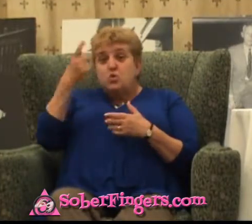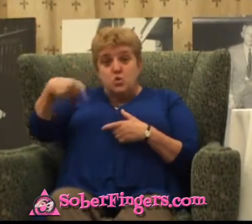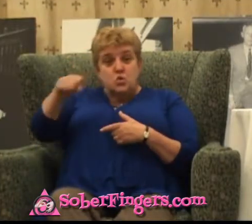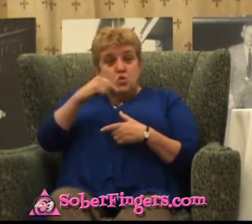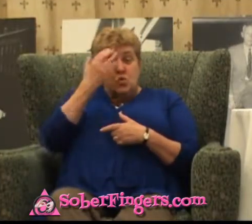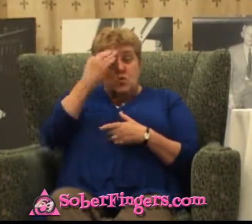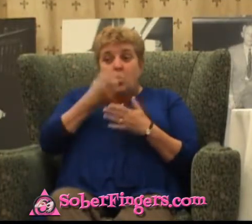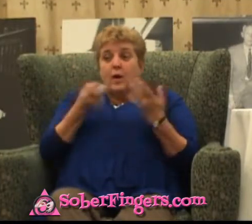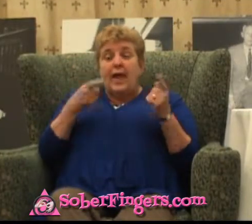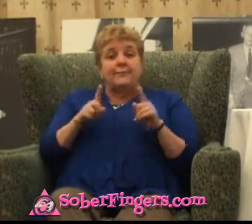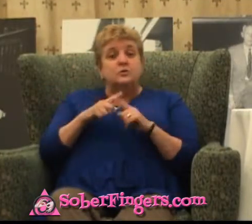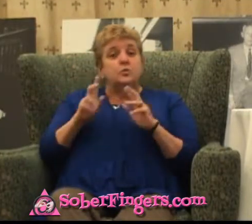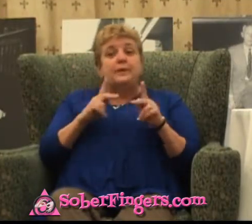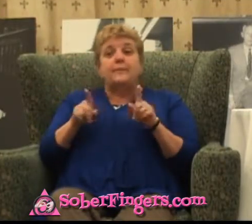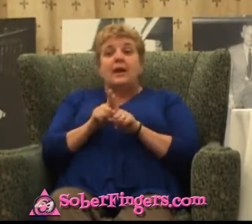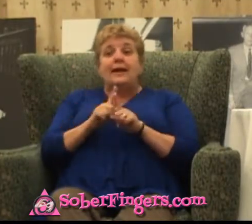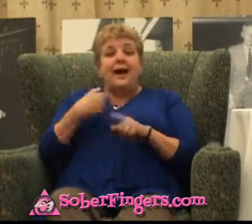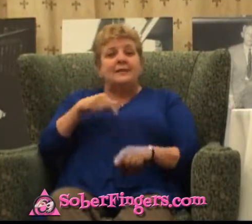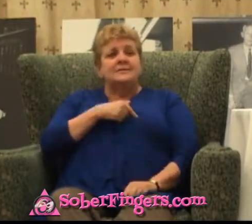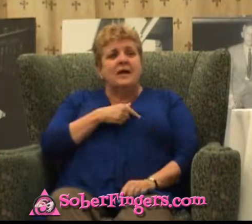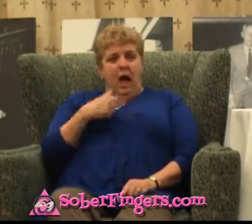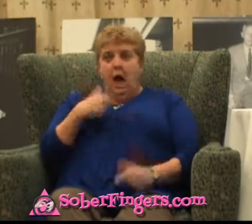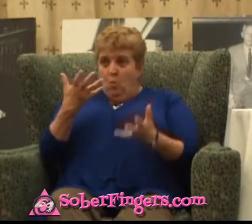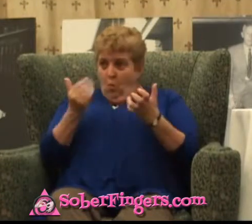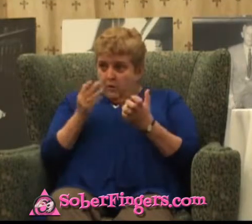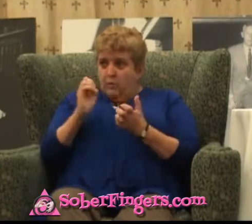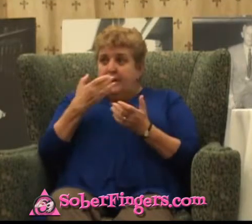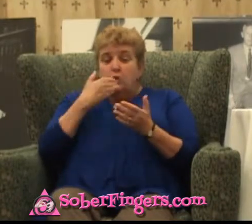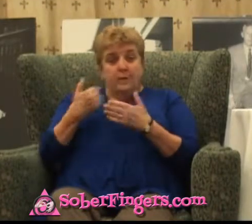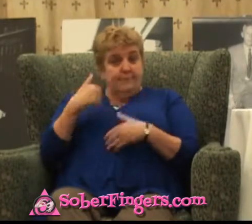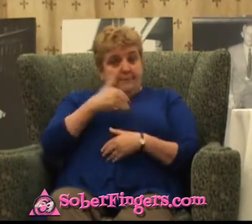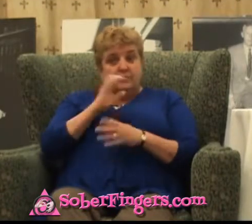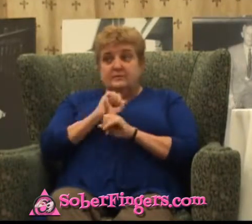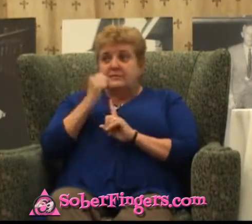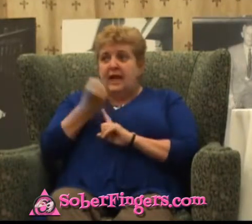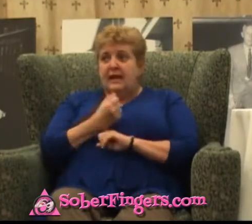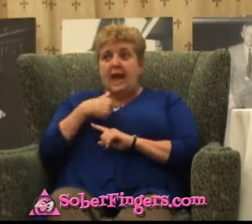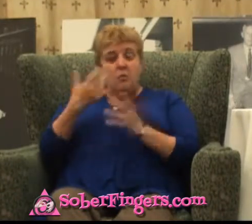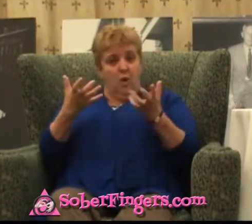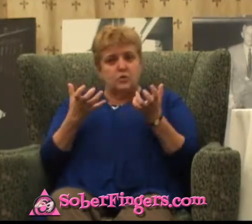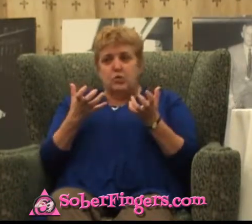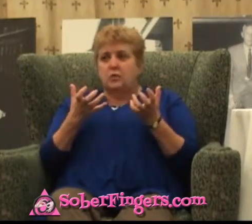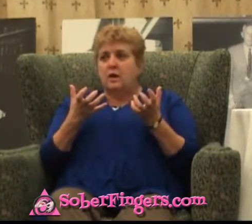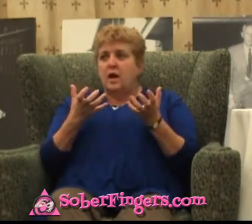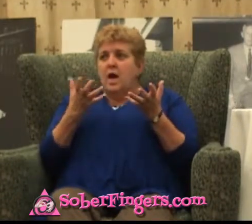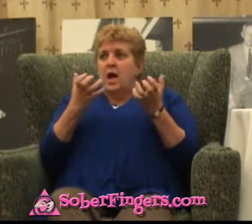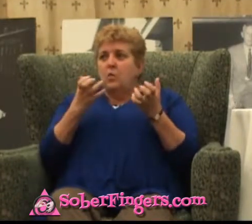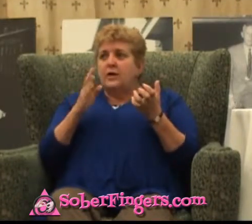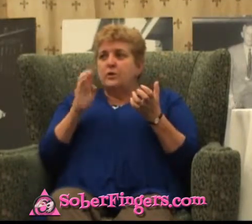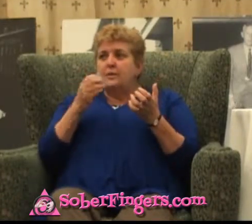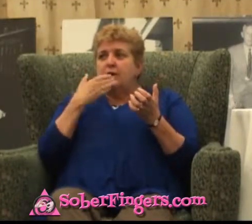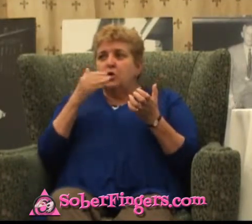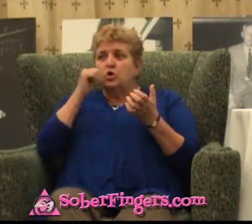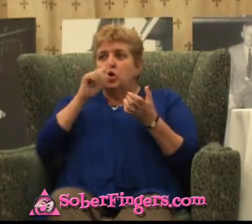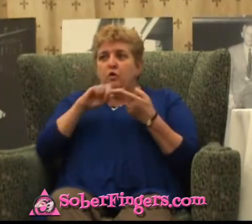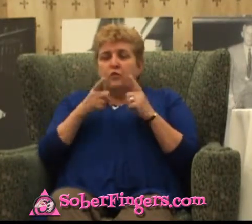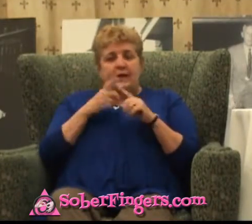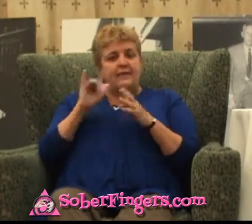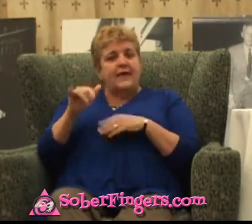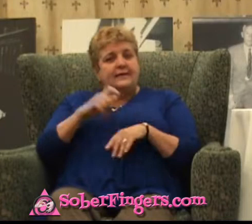want to be a good member of society. I want to be a good girlfriend even at that point, but I'm incapable of